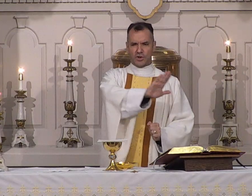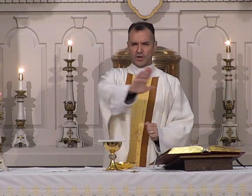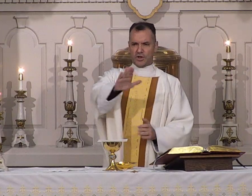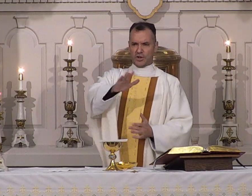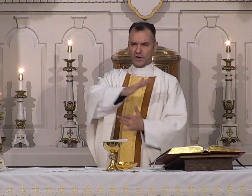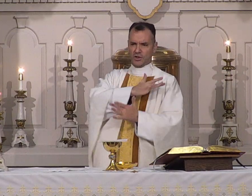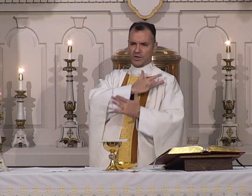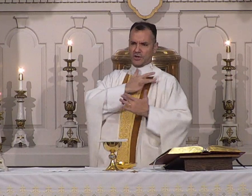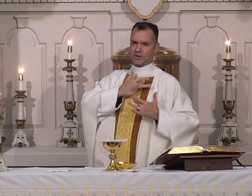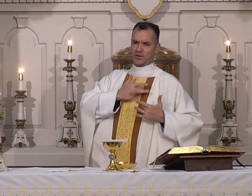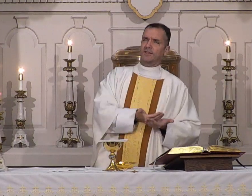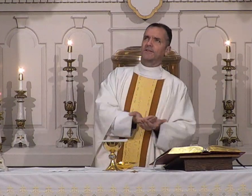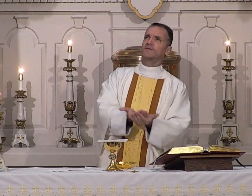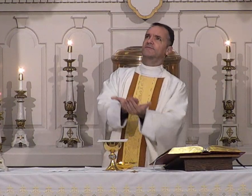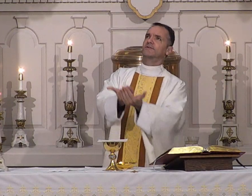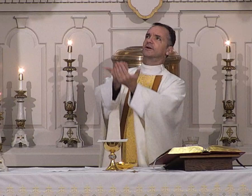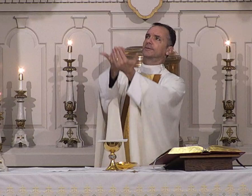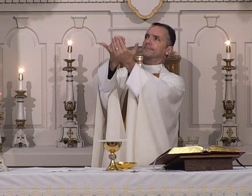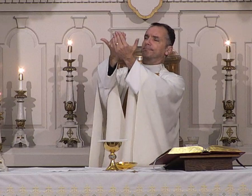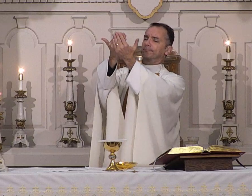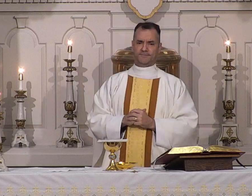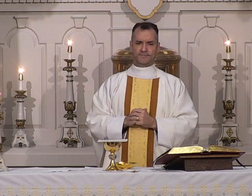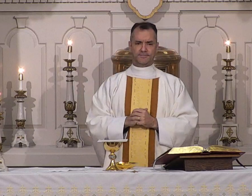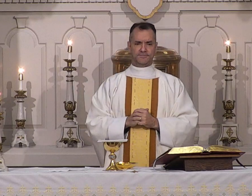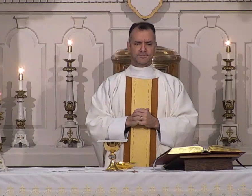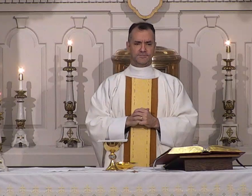Lift up your heart.